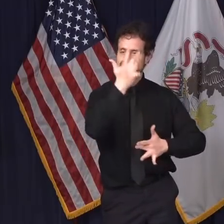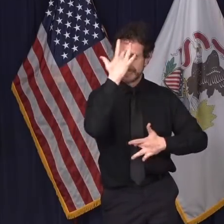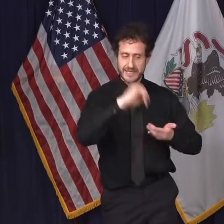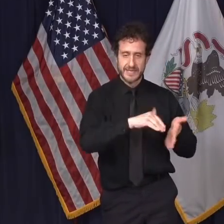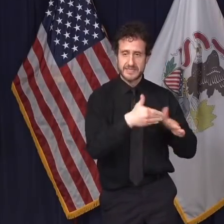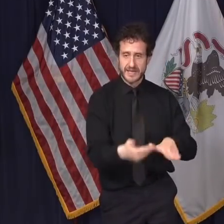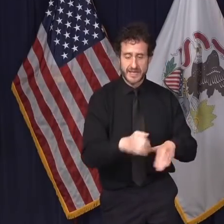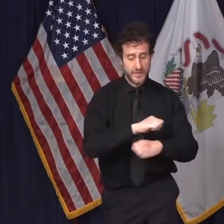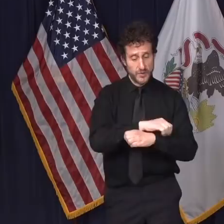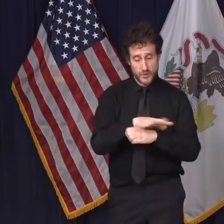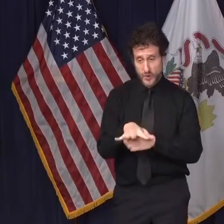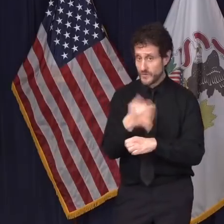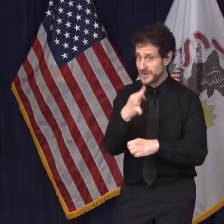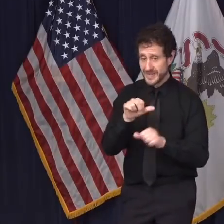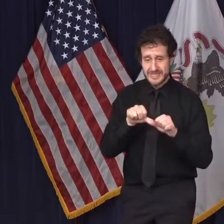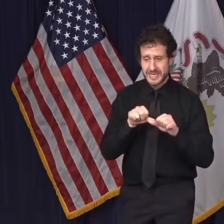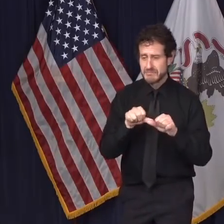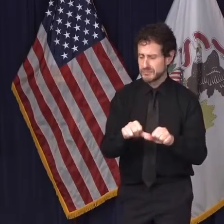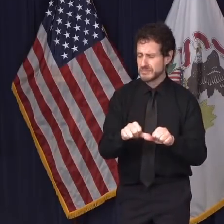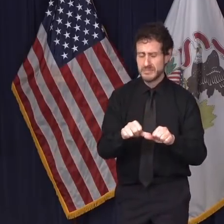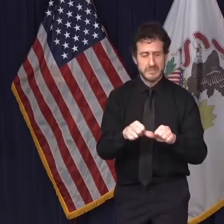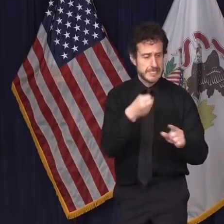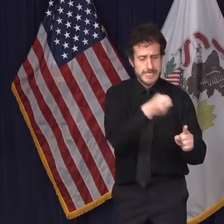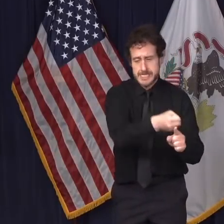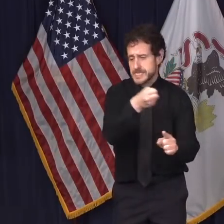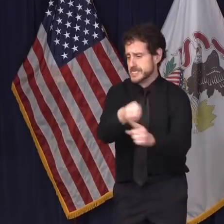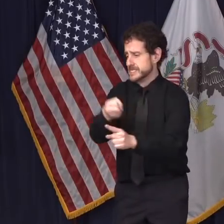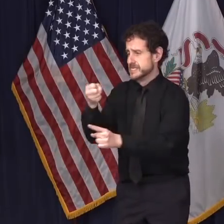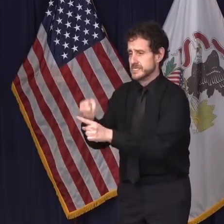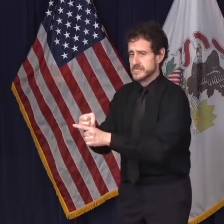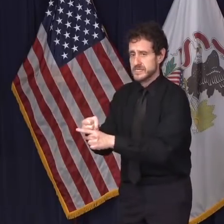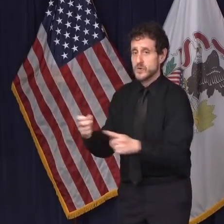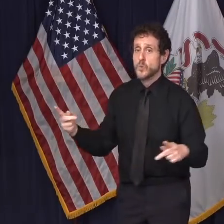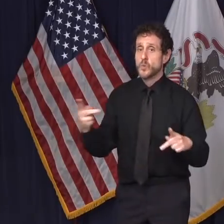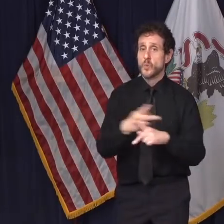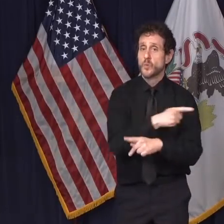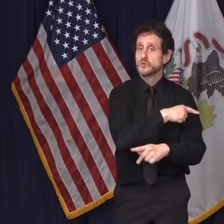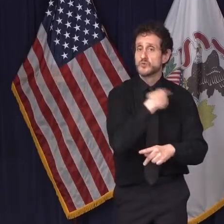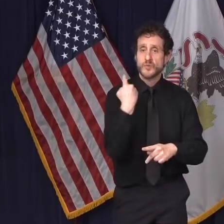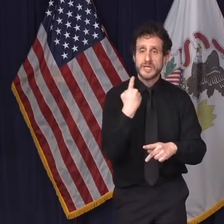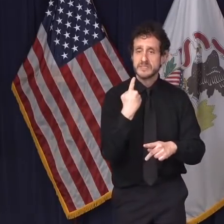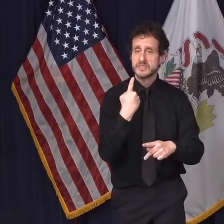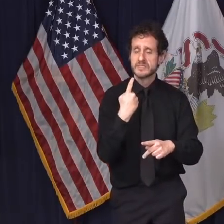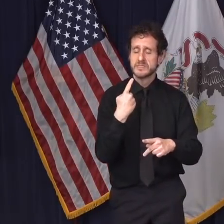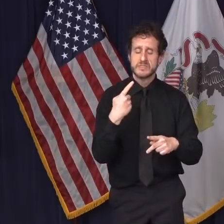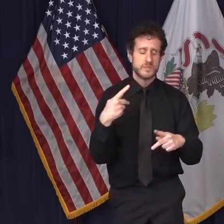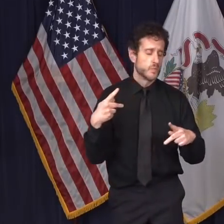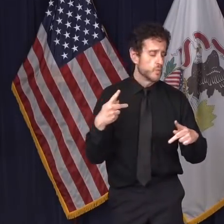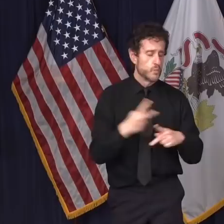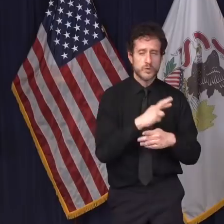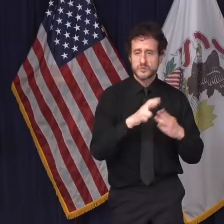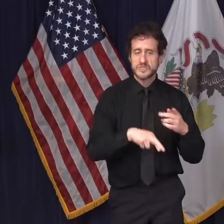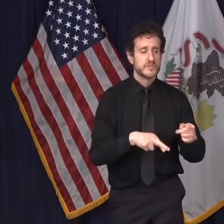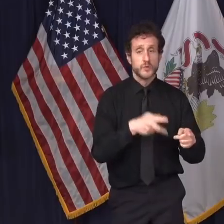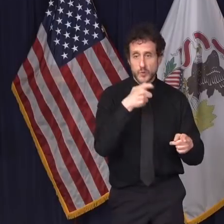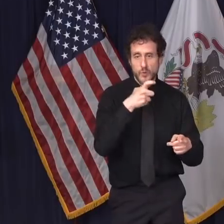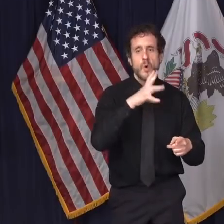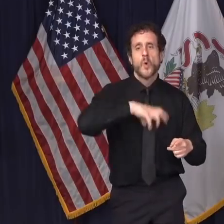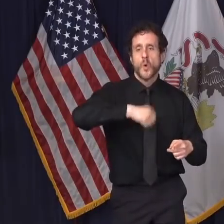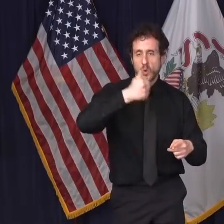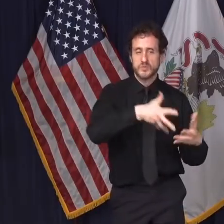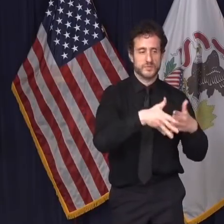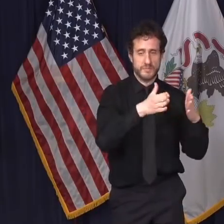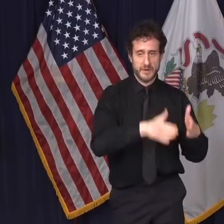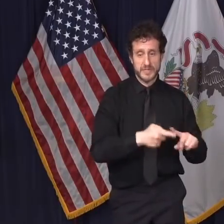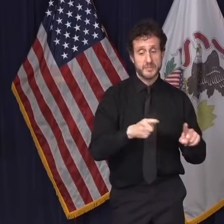unrelenting, and it has visited its worst effects on older Americans. But our state will continue to use